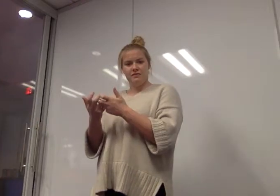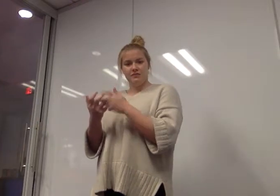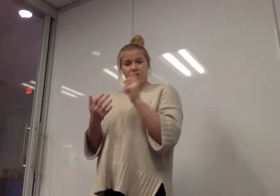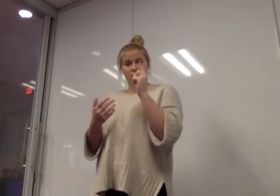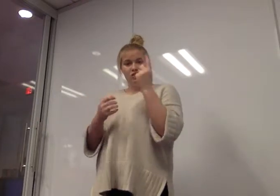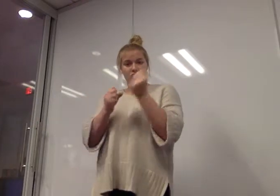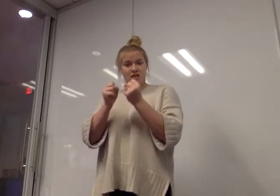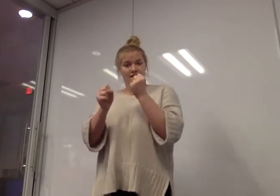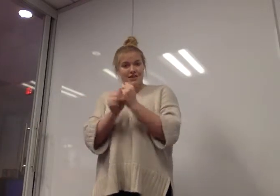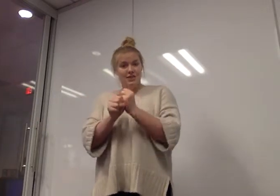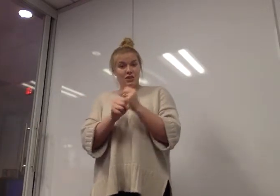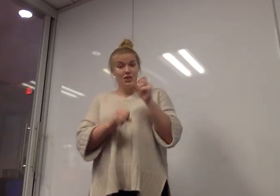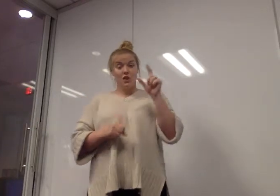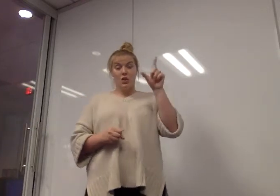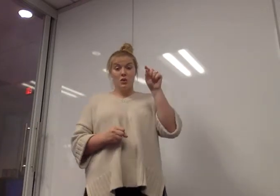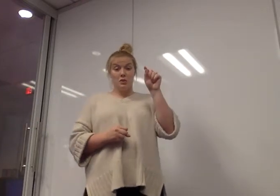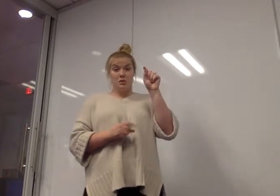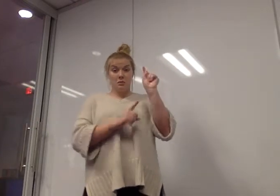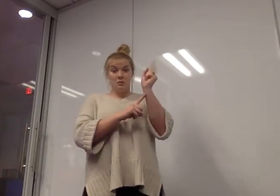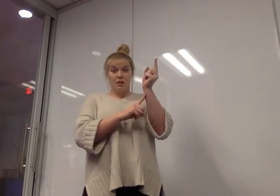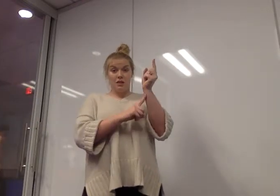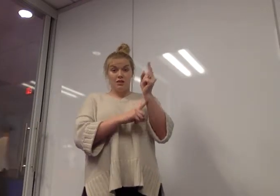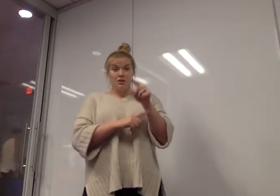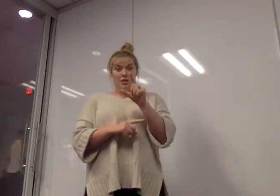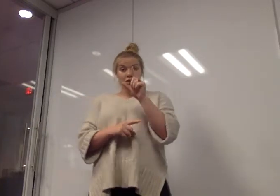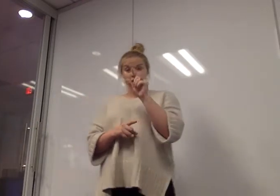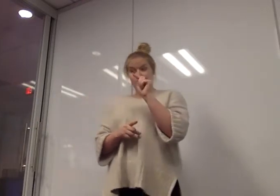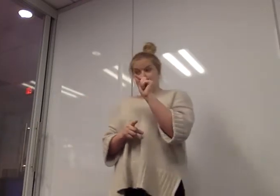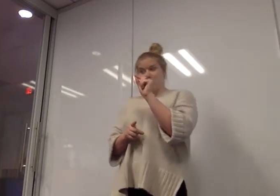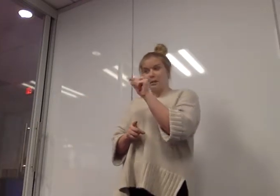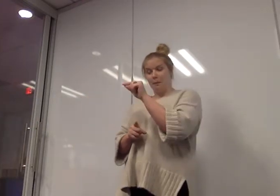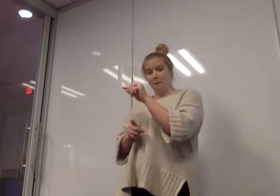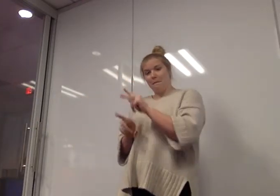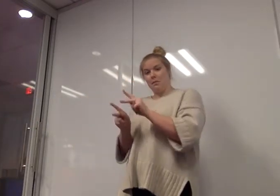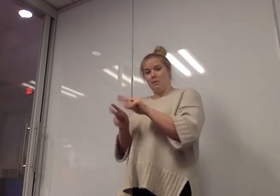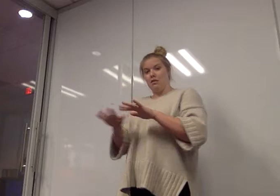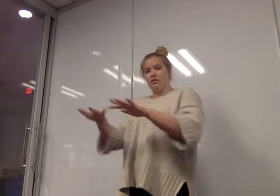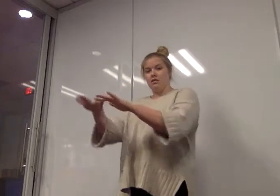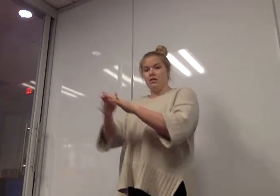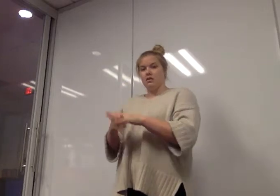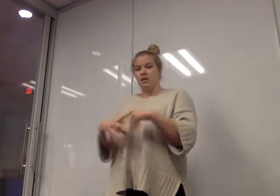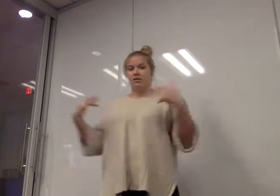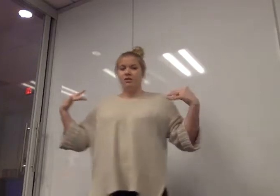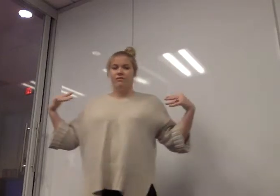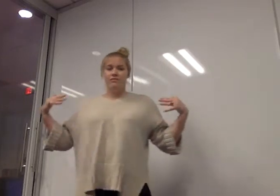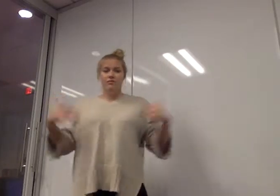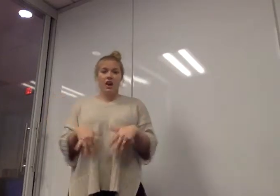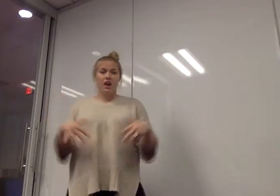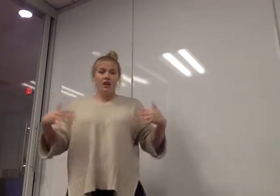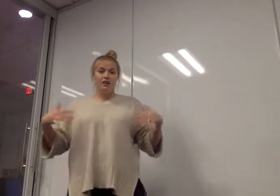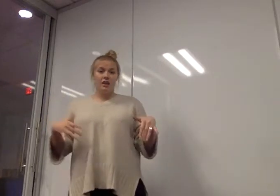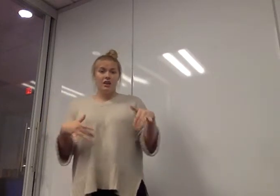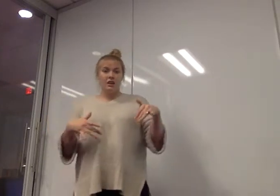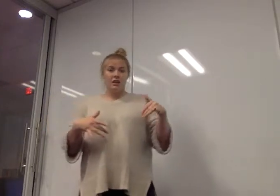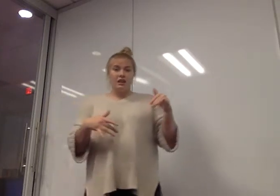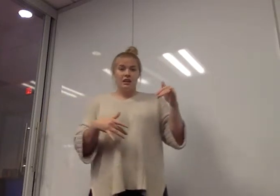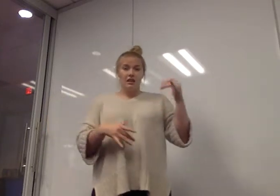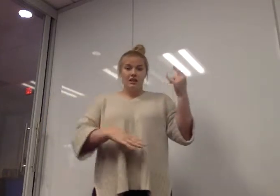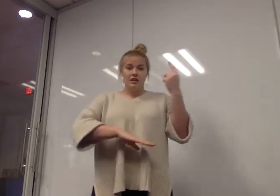talk at Princeton is a 20-minute talk to 20 people. That's it. I was so afraid of being found out the next day that I called her and